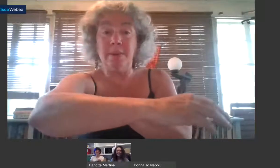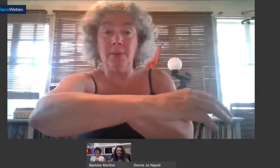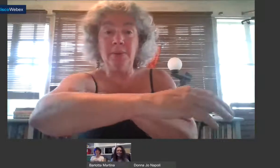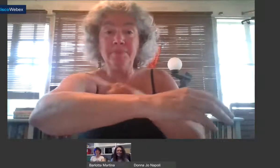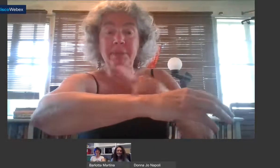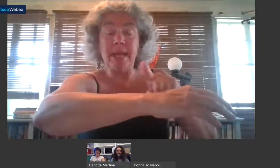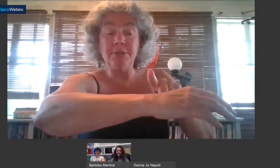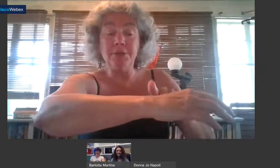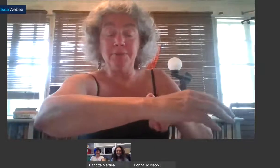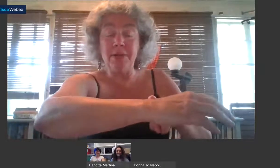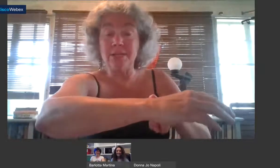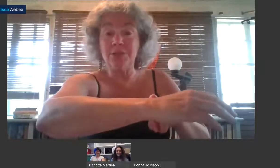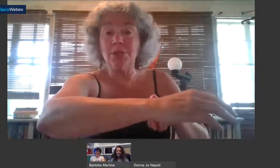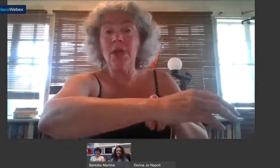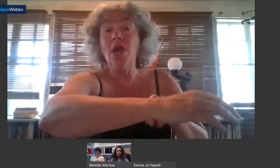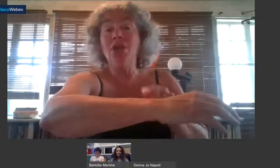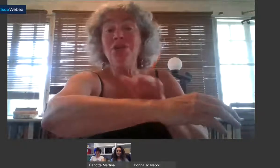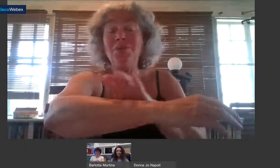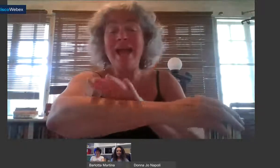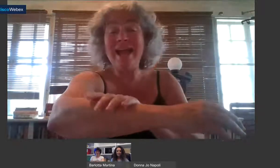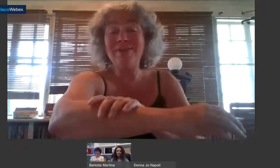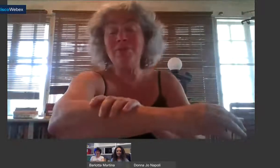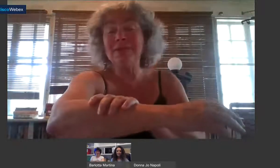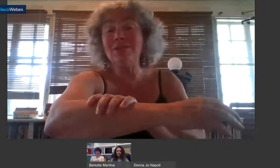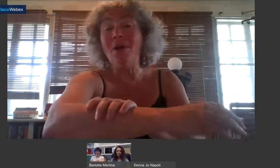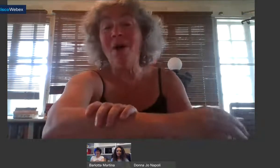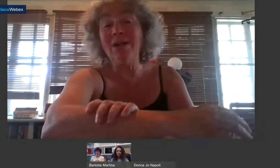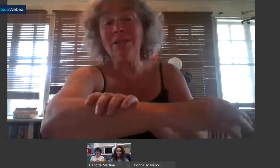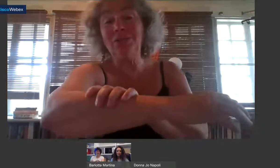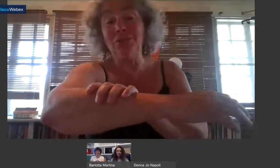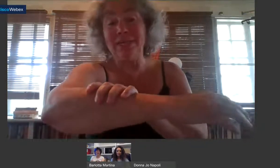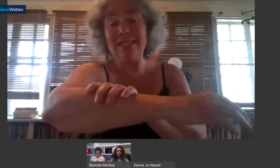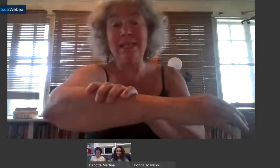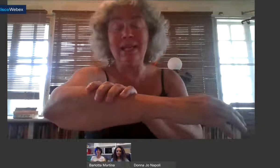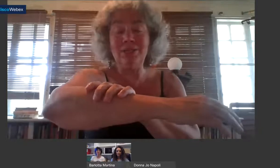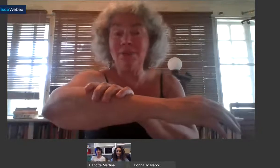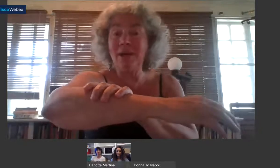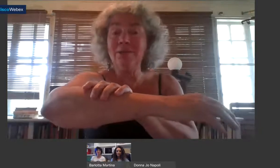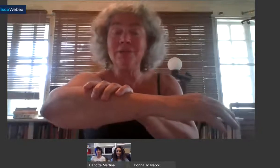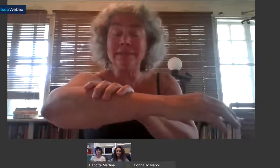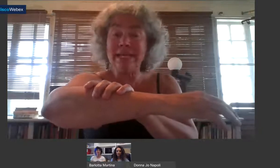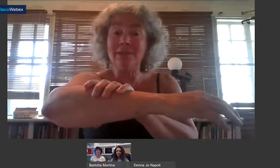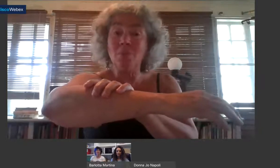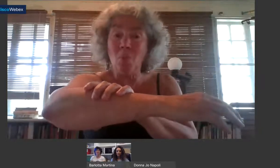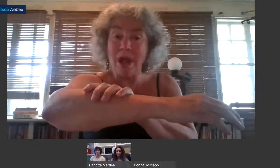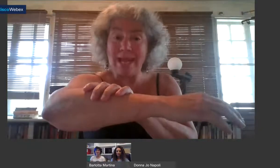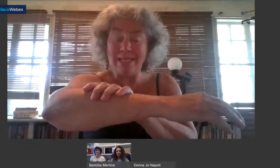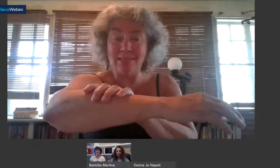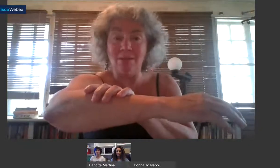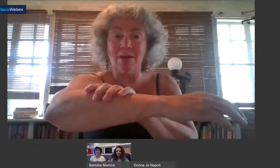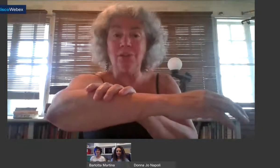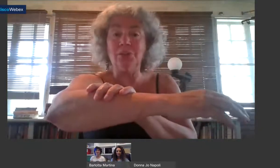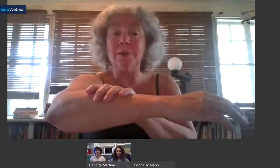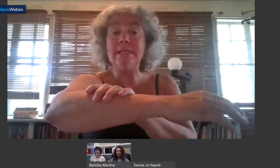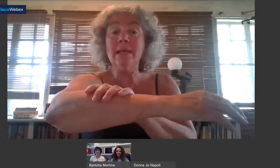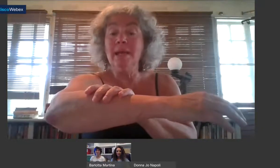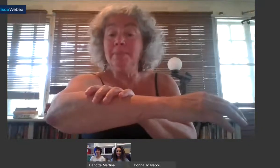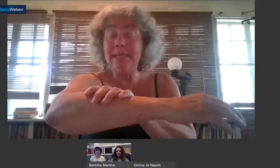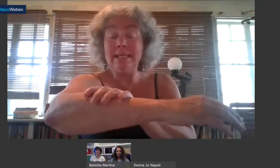elbow and your wrist, you have what's called a joint, and I don't understand why it's called a joint, but it